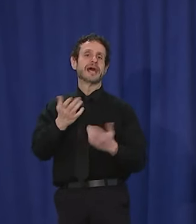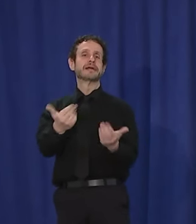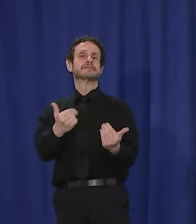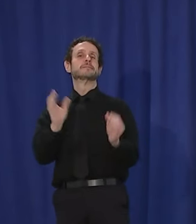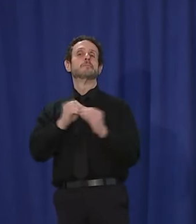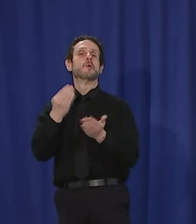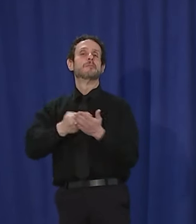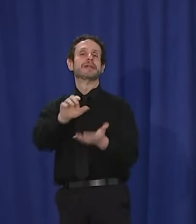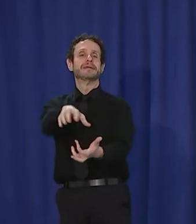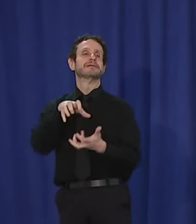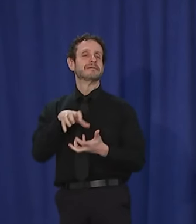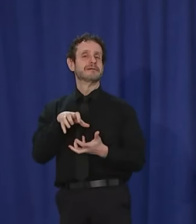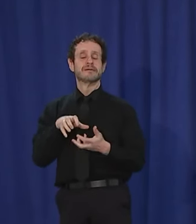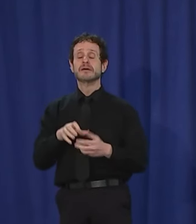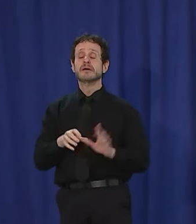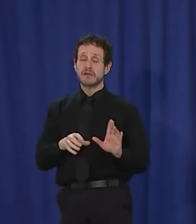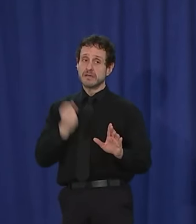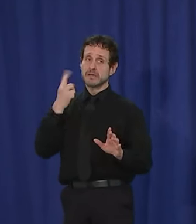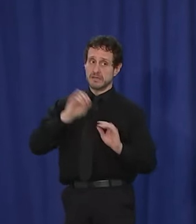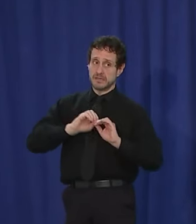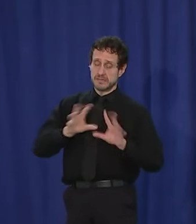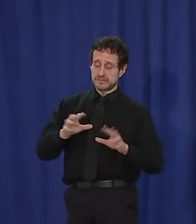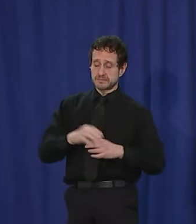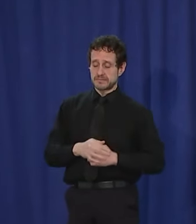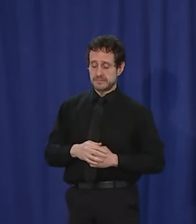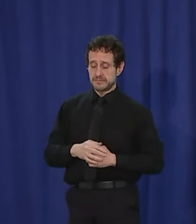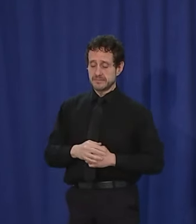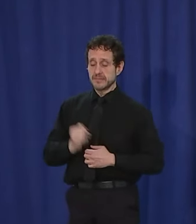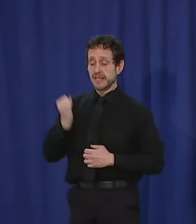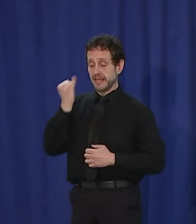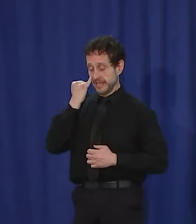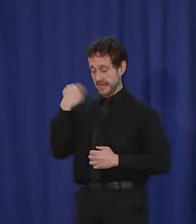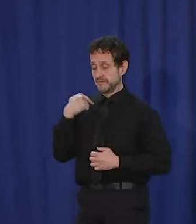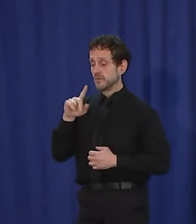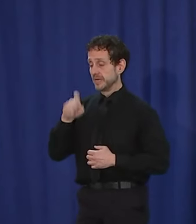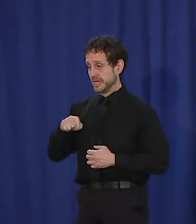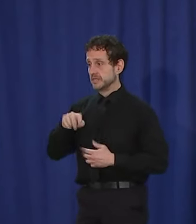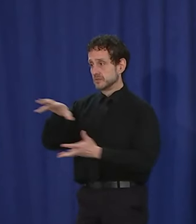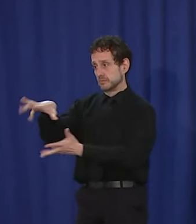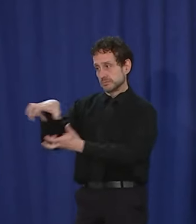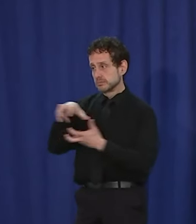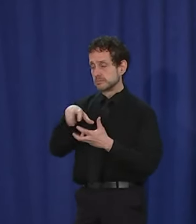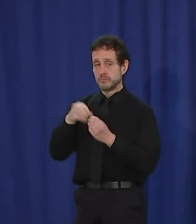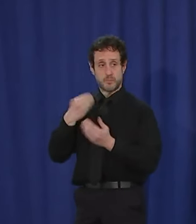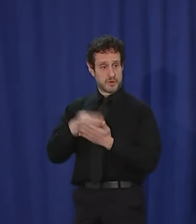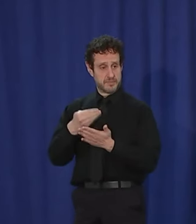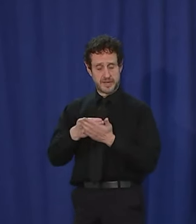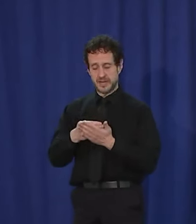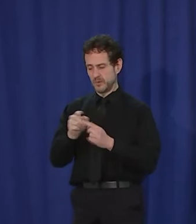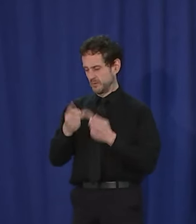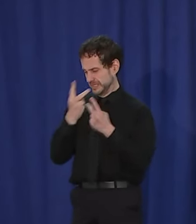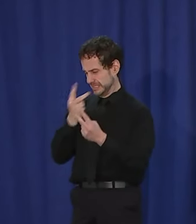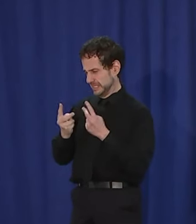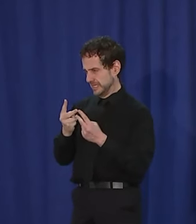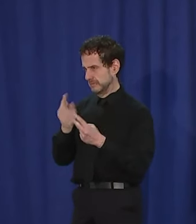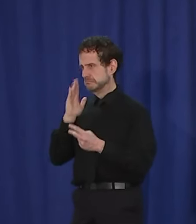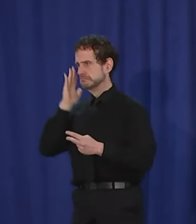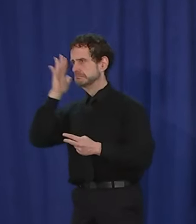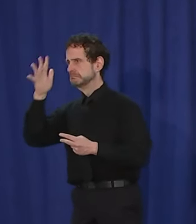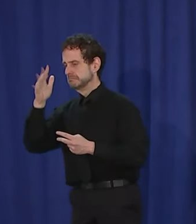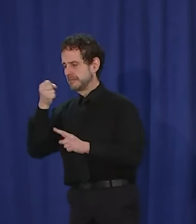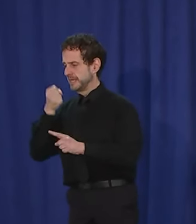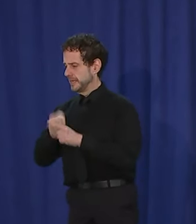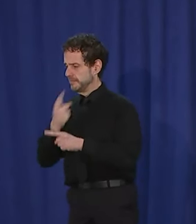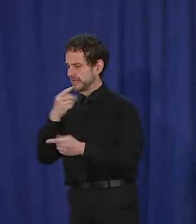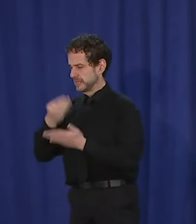I'm going to be very clear-eyed about the fact that if there is a need to raise additional revenue after we see in the long term what this